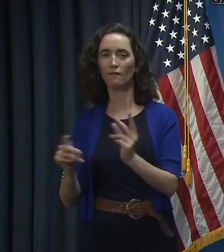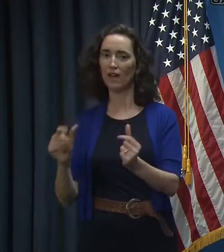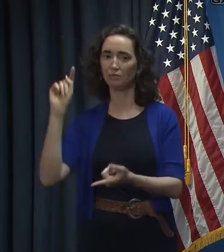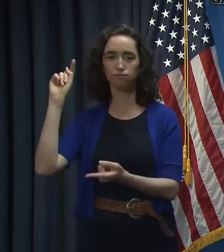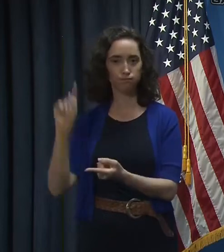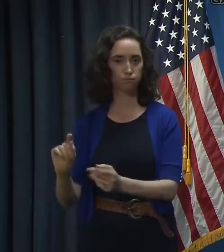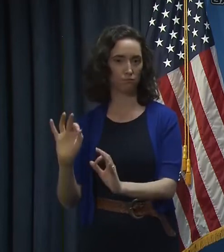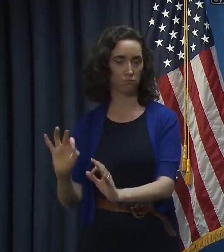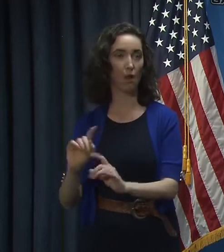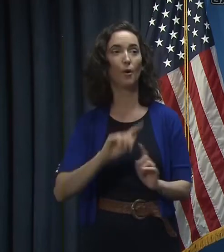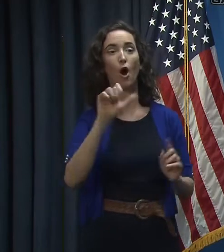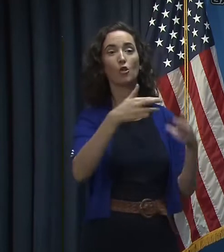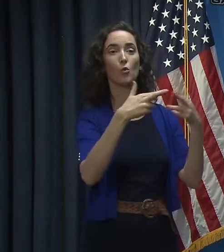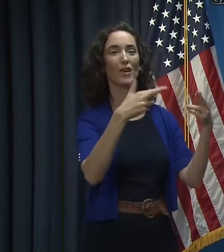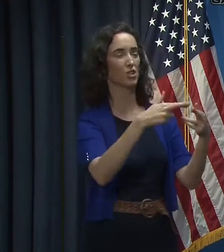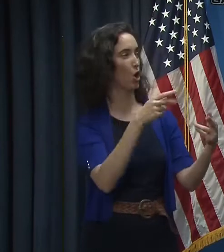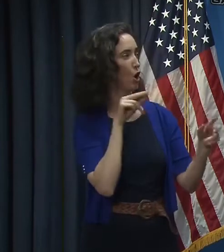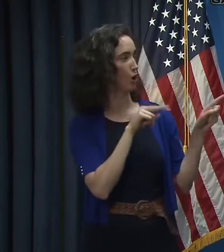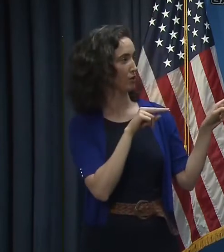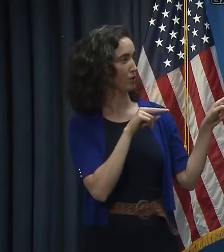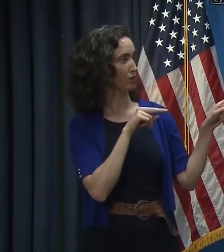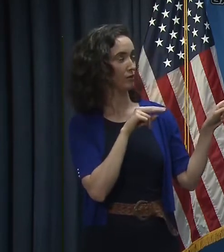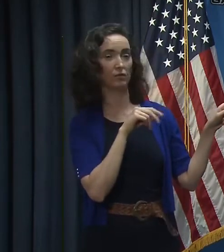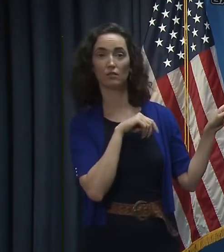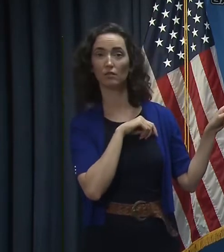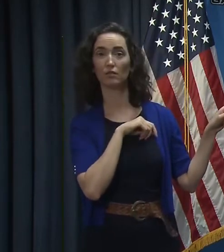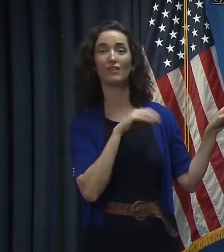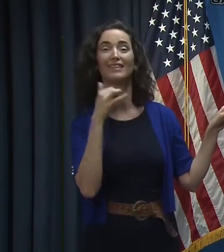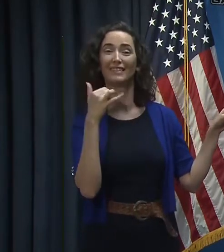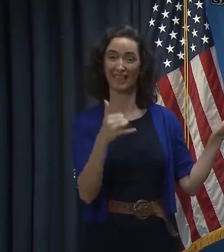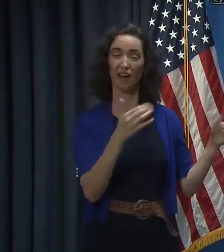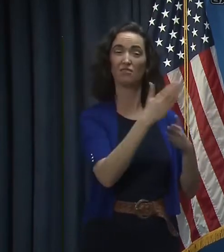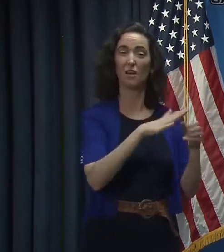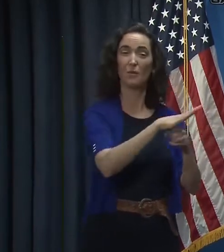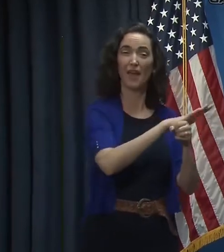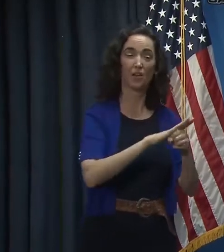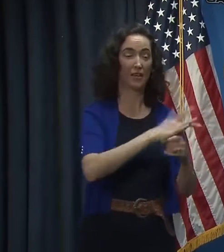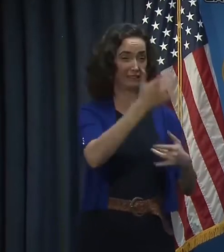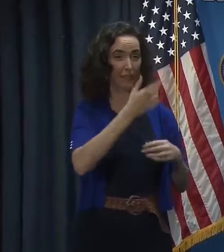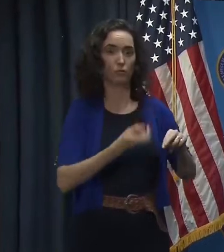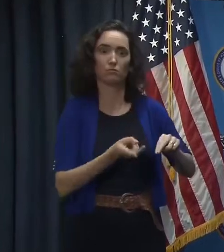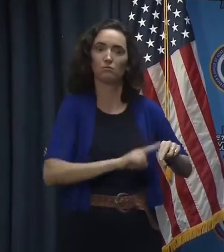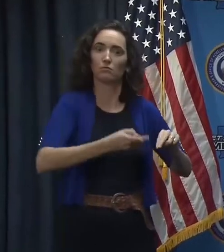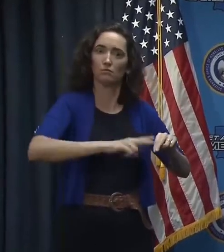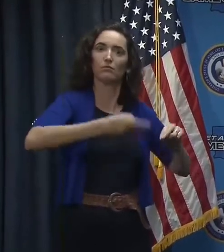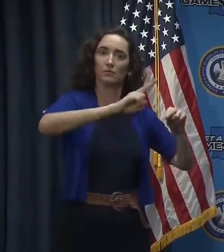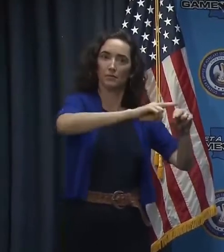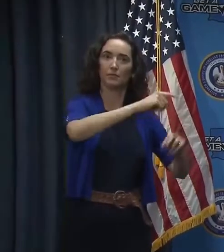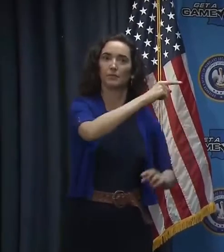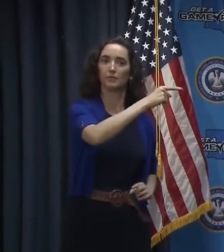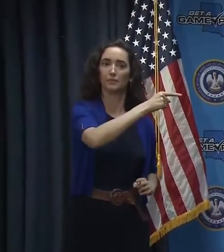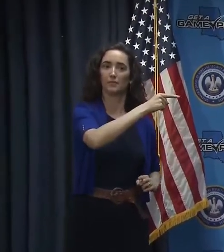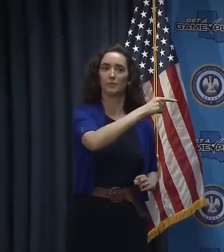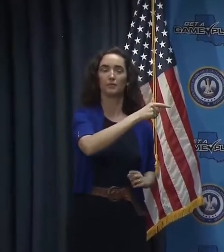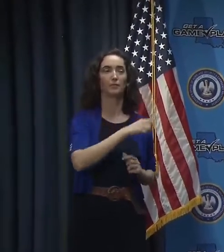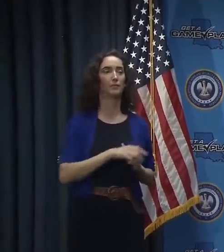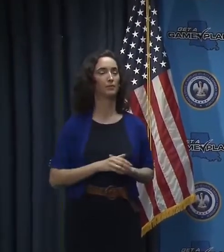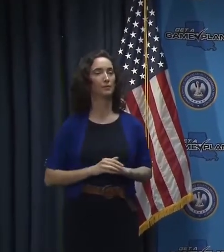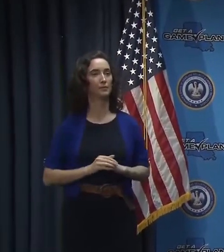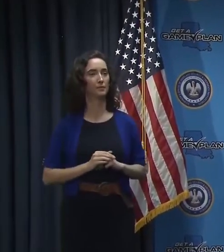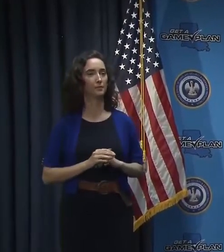can see that there are several regions where we frankly have increasing numbers of cases. So this is looking at our epidemic